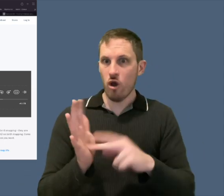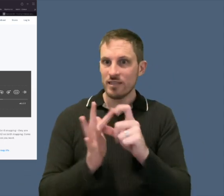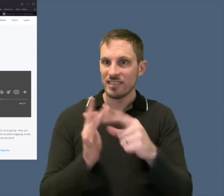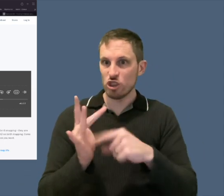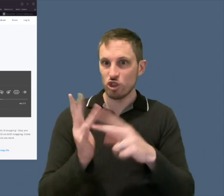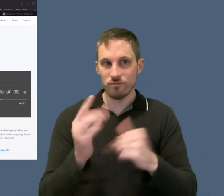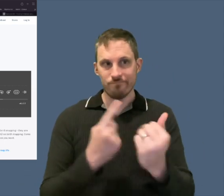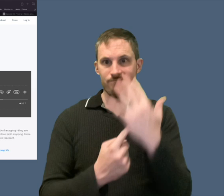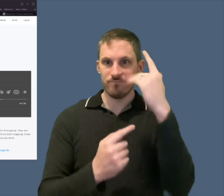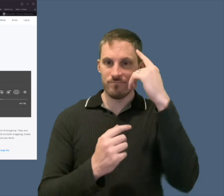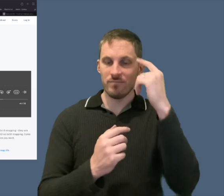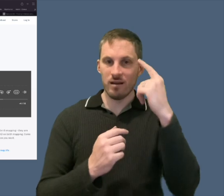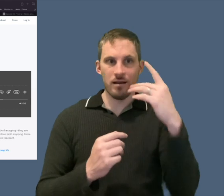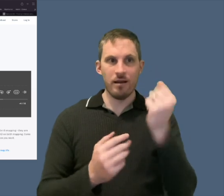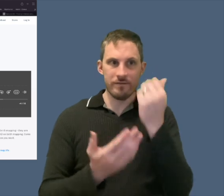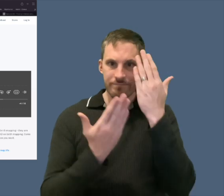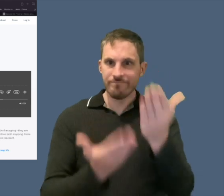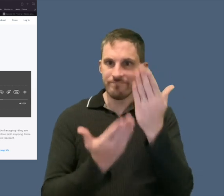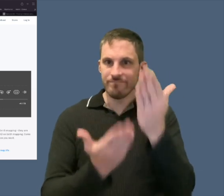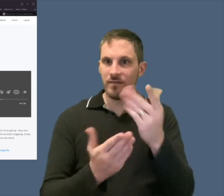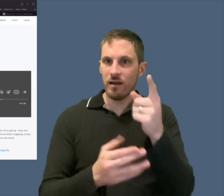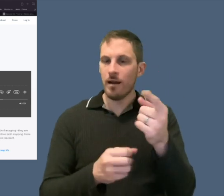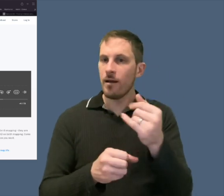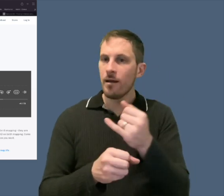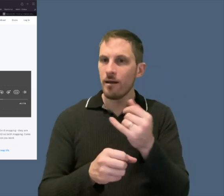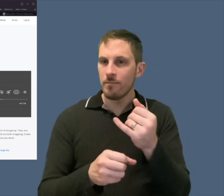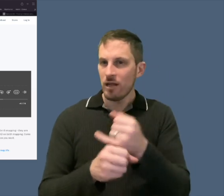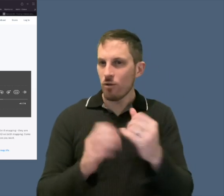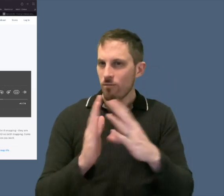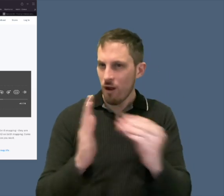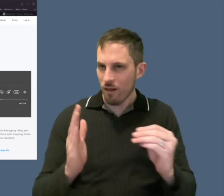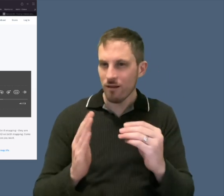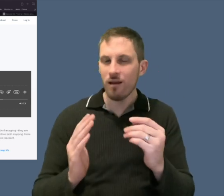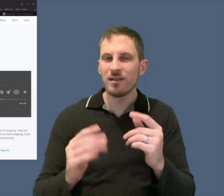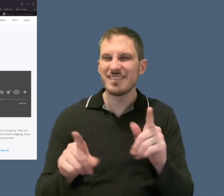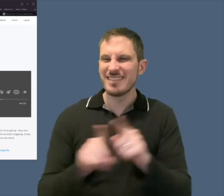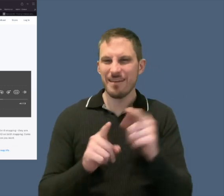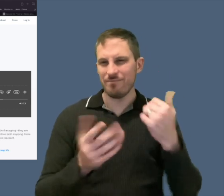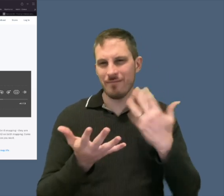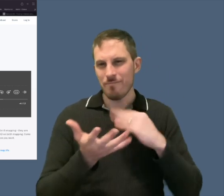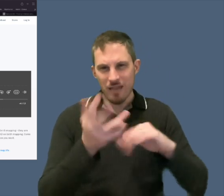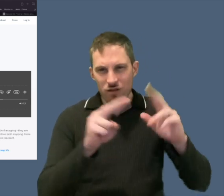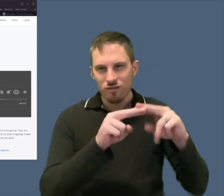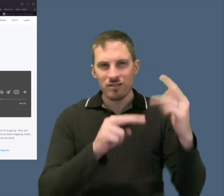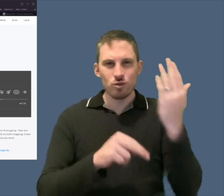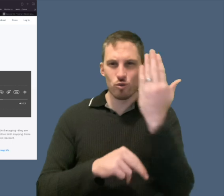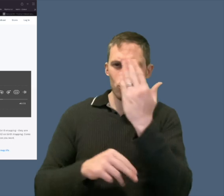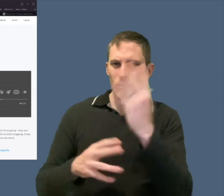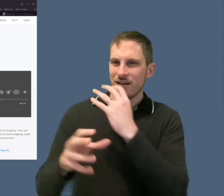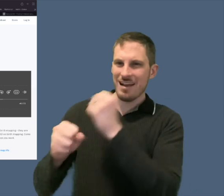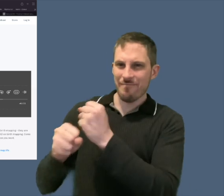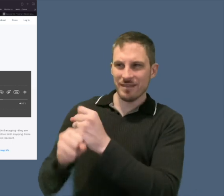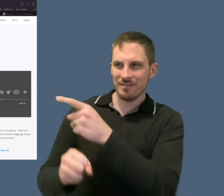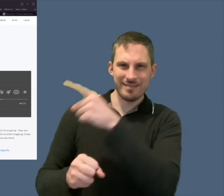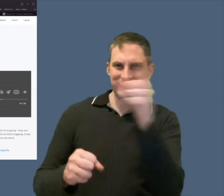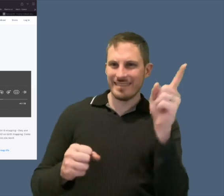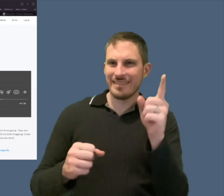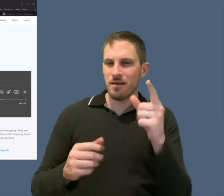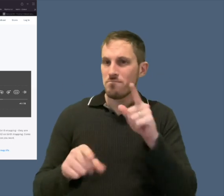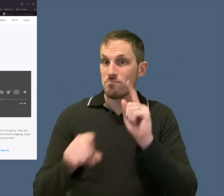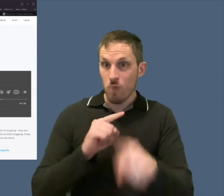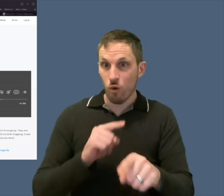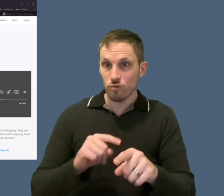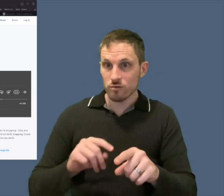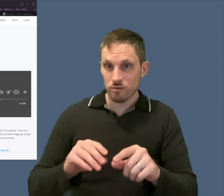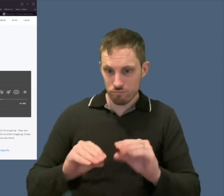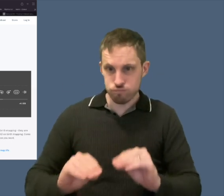one's fault. Everyone's doing the best they could, but basically our parents have, and our schooling and our government conditions most of us to